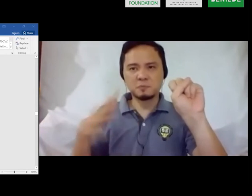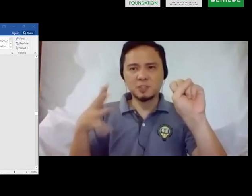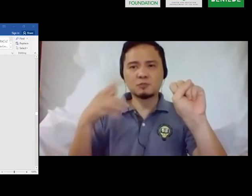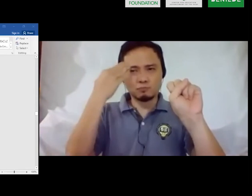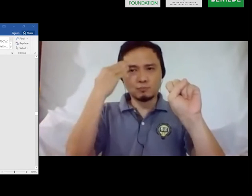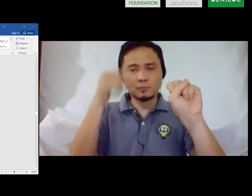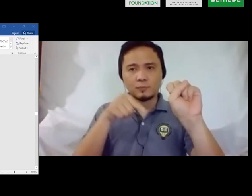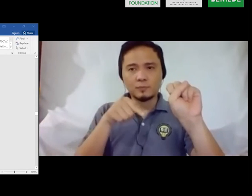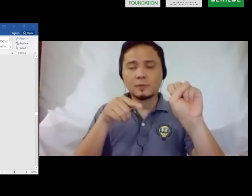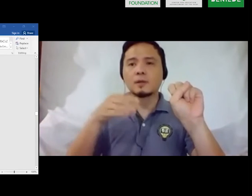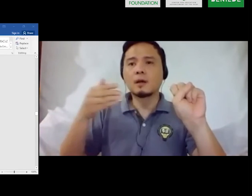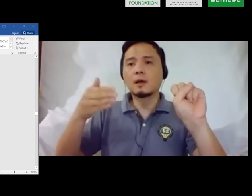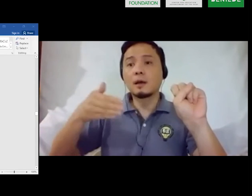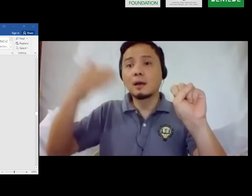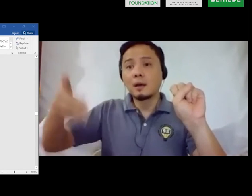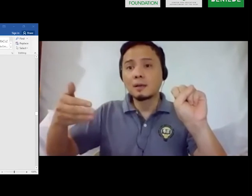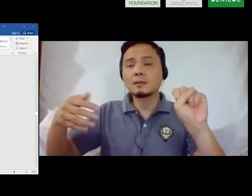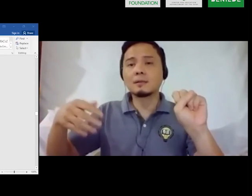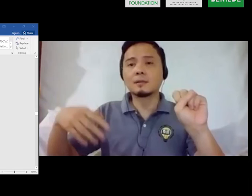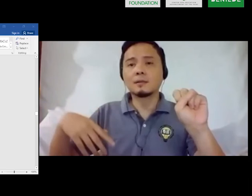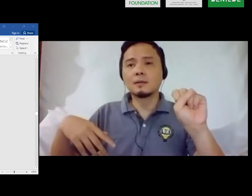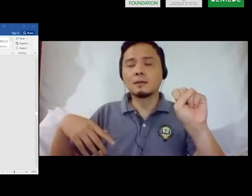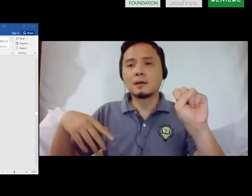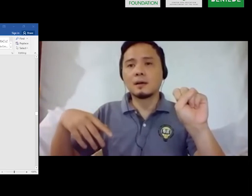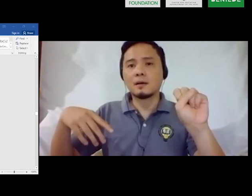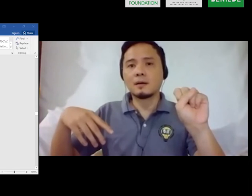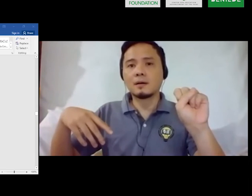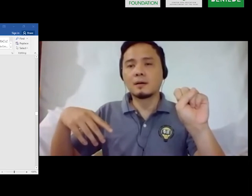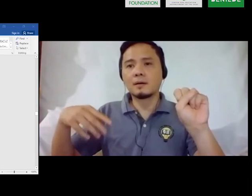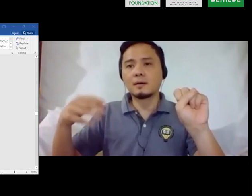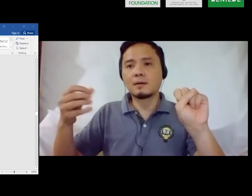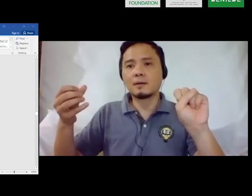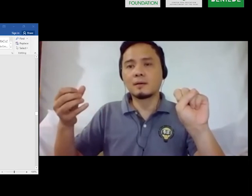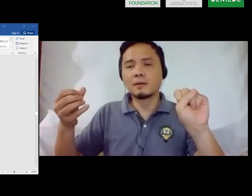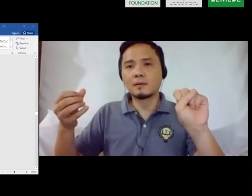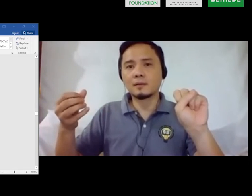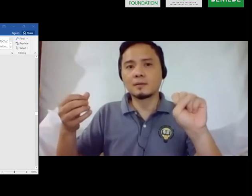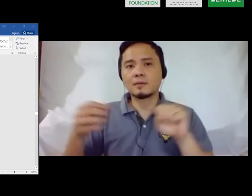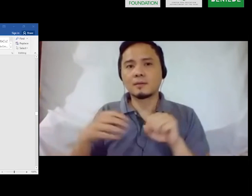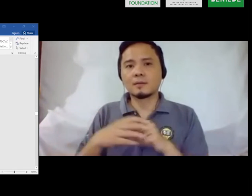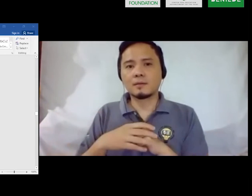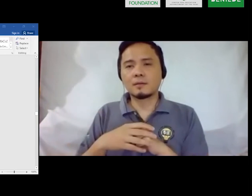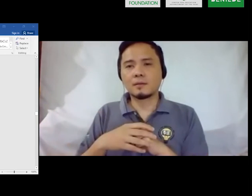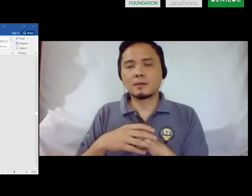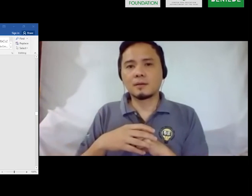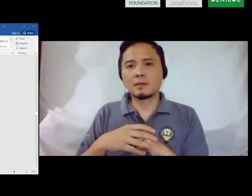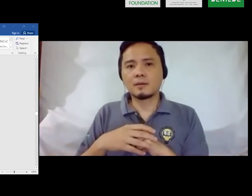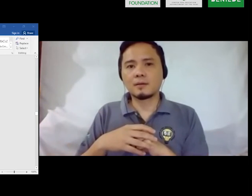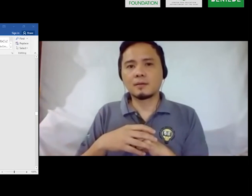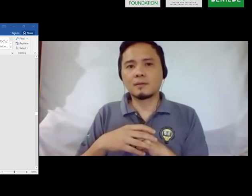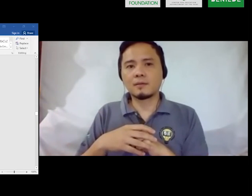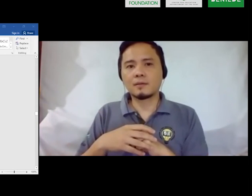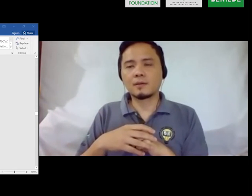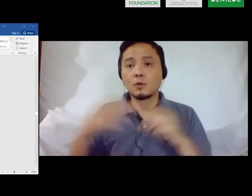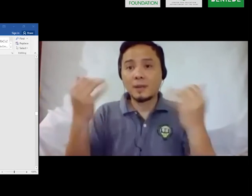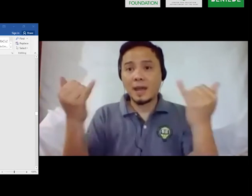And the subject of 4, 16 together is 4. You see right here,